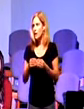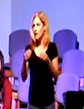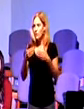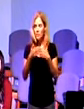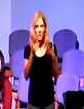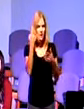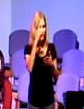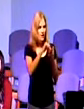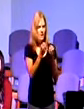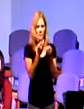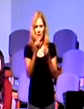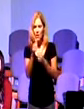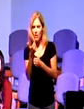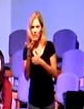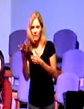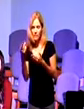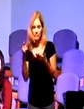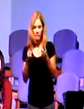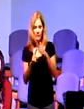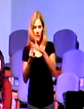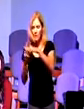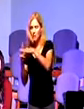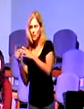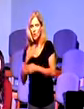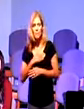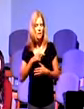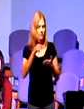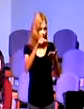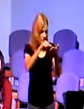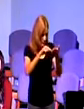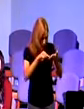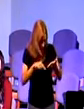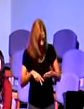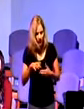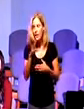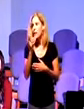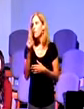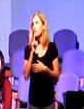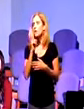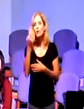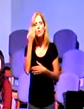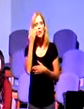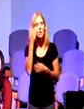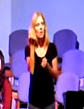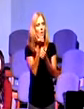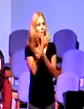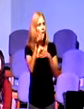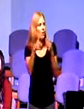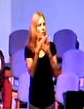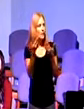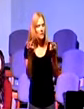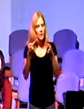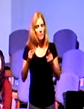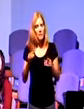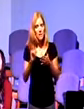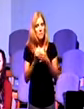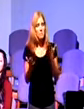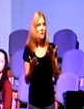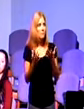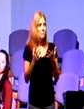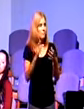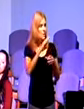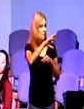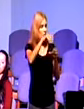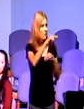other things coming up. So please take a good look at what's in there and make sure that you know the things that are coming up that might pertain to